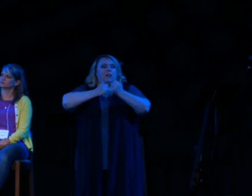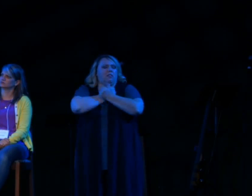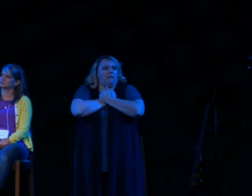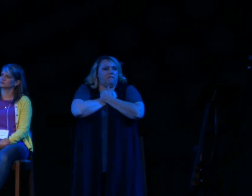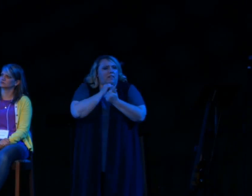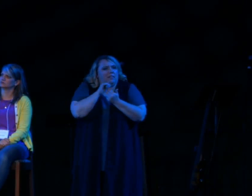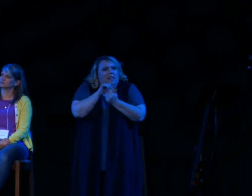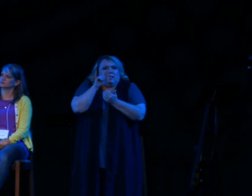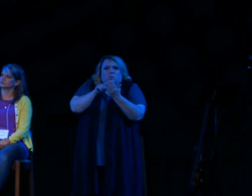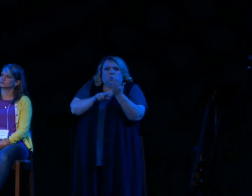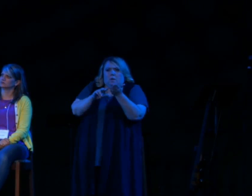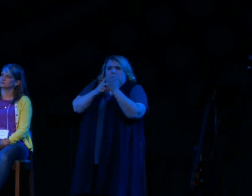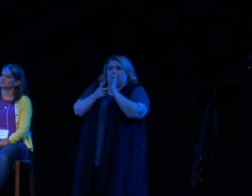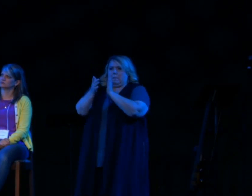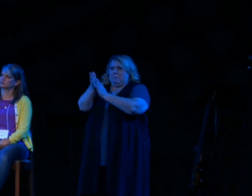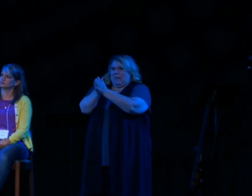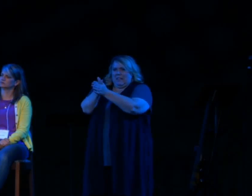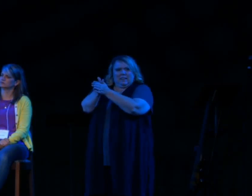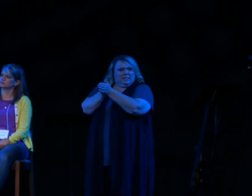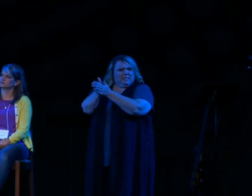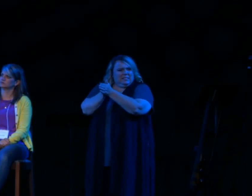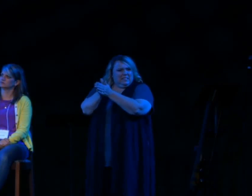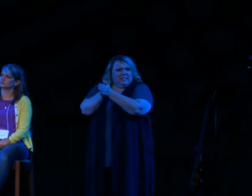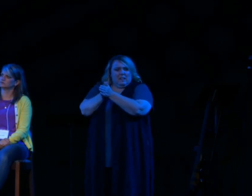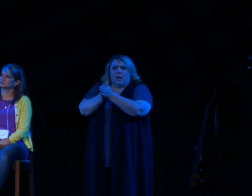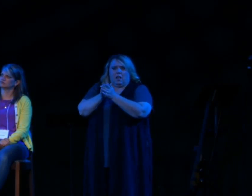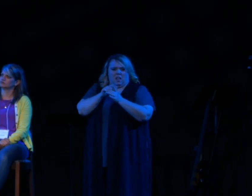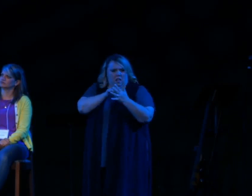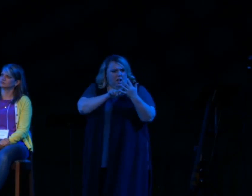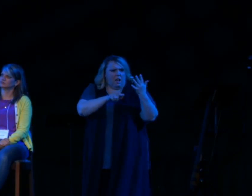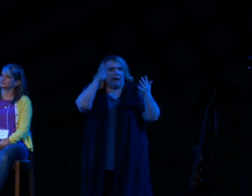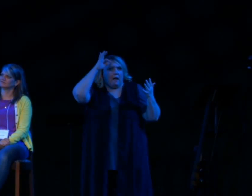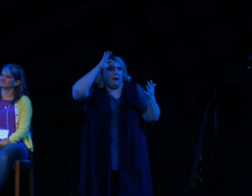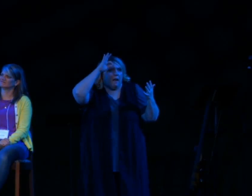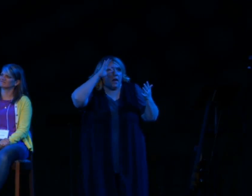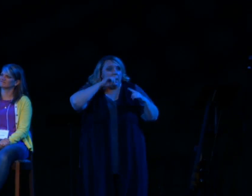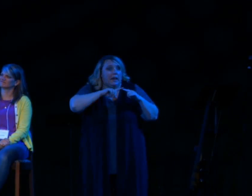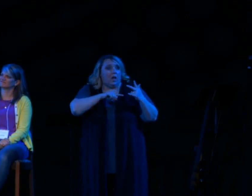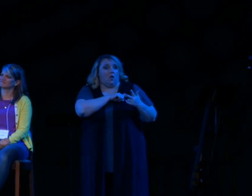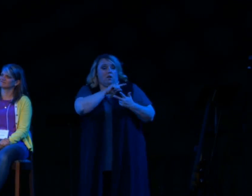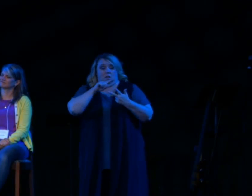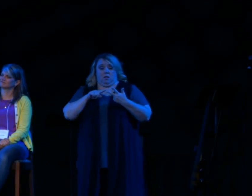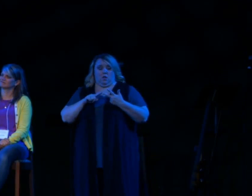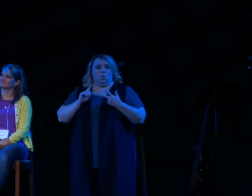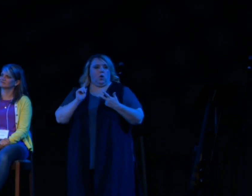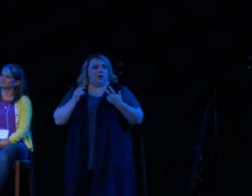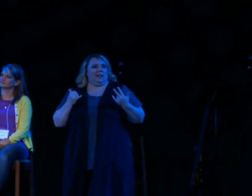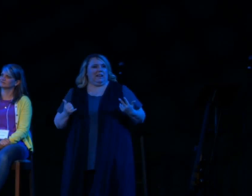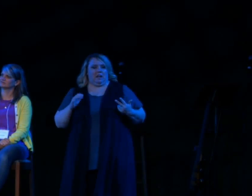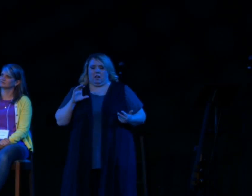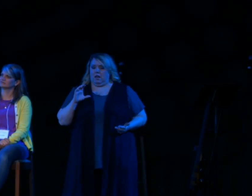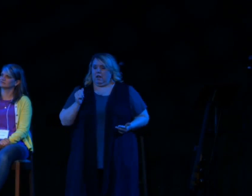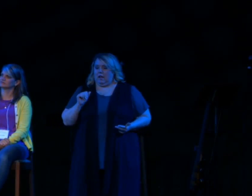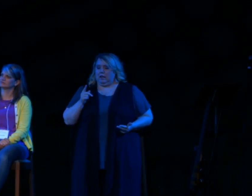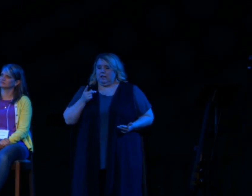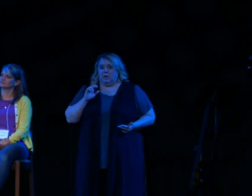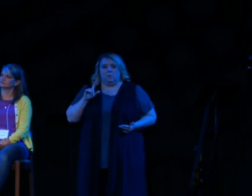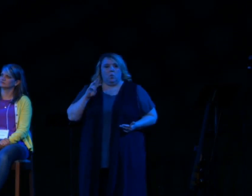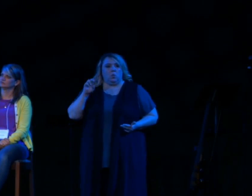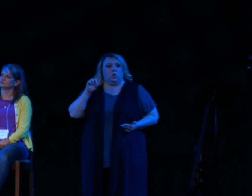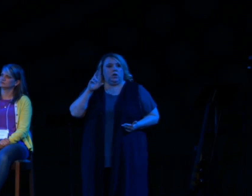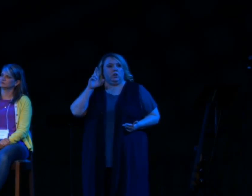That's what Methodism was to me. I didn't know any of this other stuff you guys are talking about. The third place where I ended up now is Chapelwood United Methodist